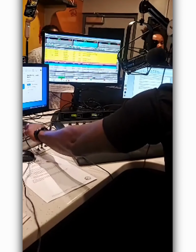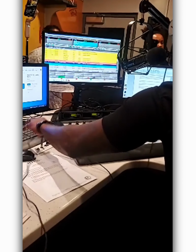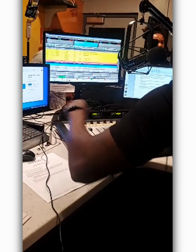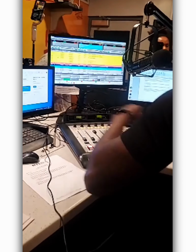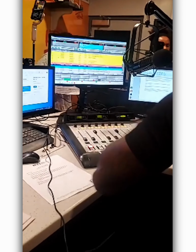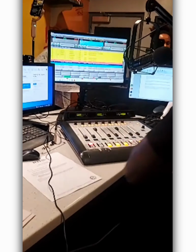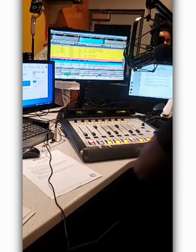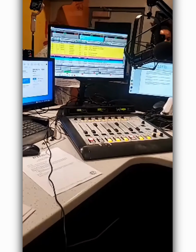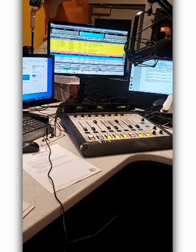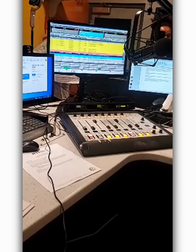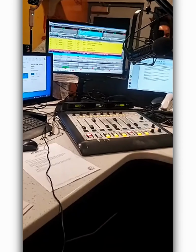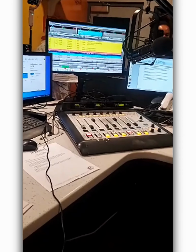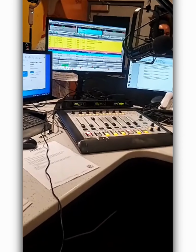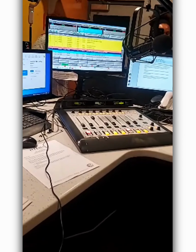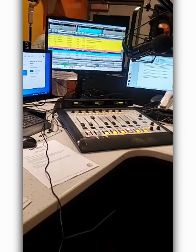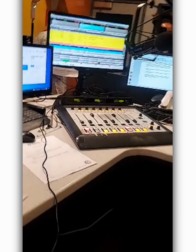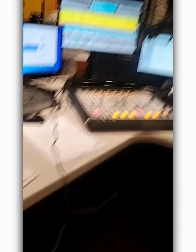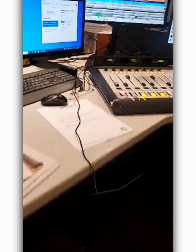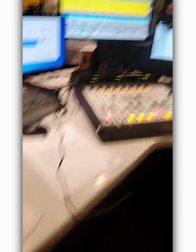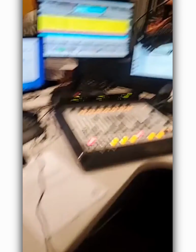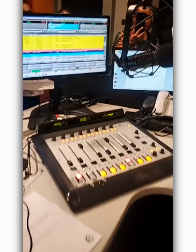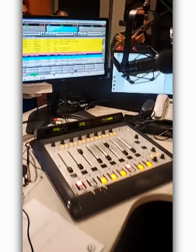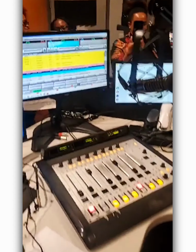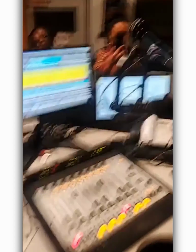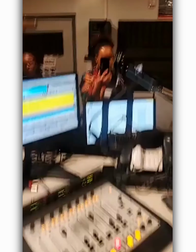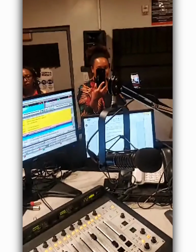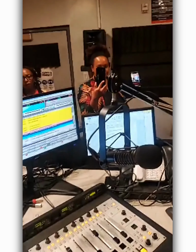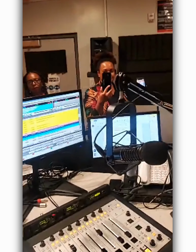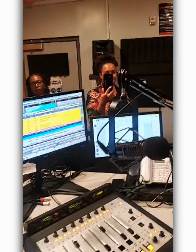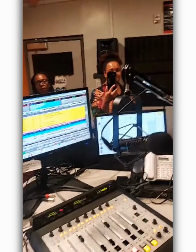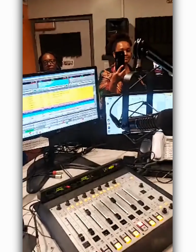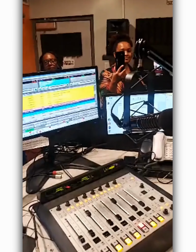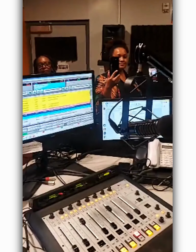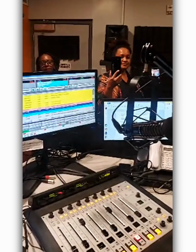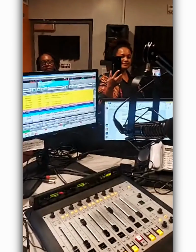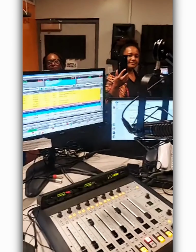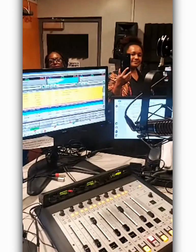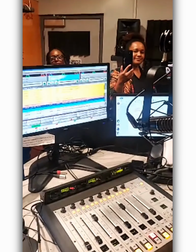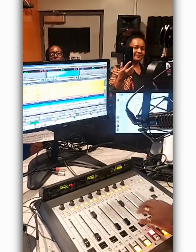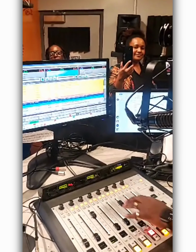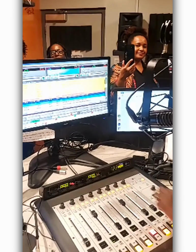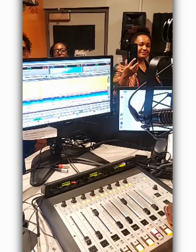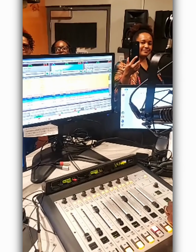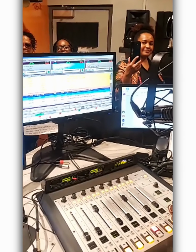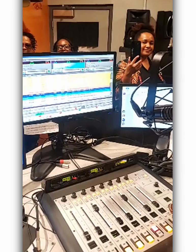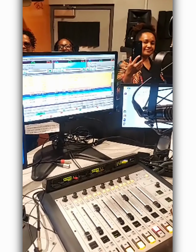you will continue. Believe in yourself. I got beer people here saying, oh my god, I got to learn sign language.